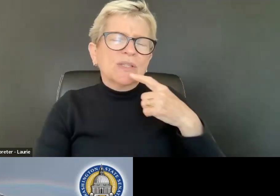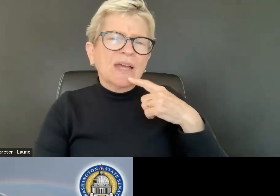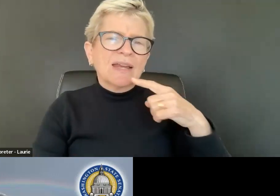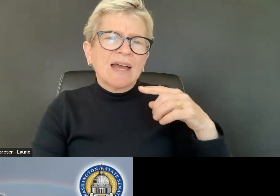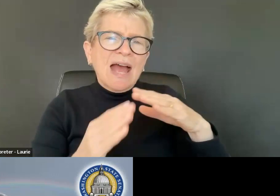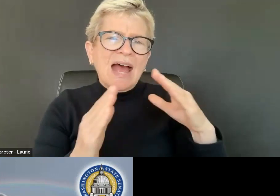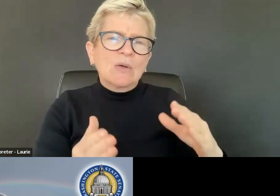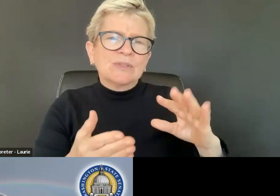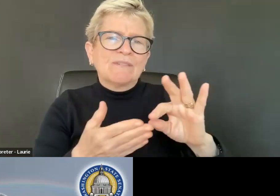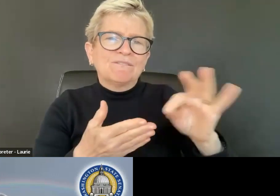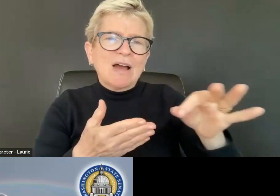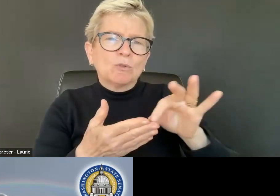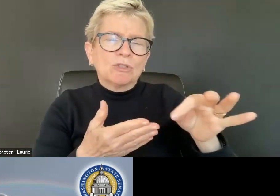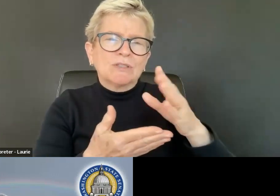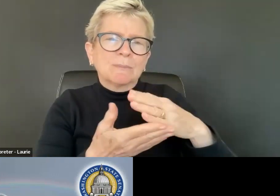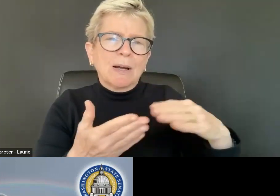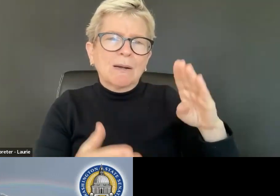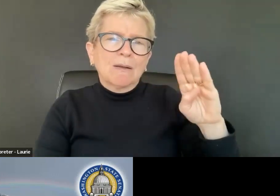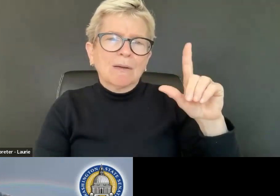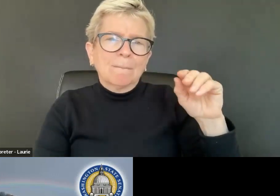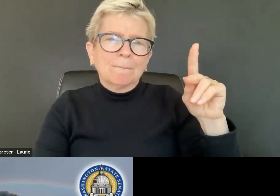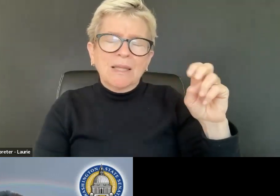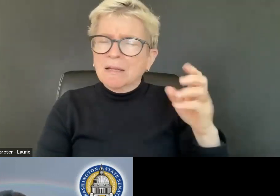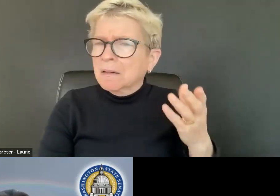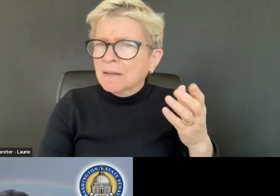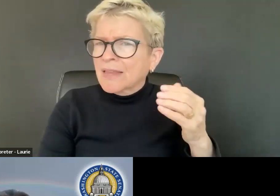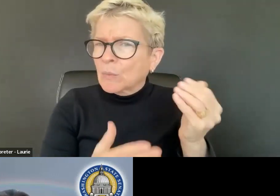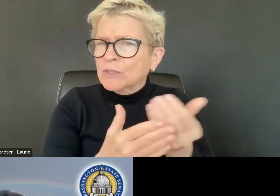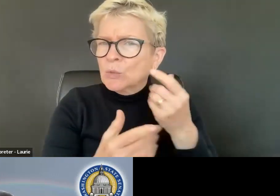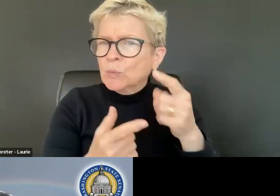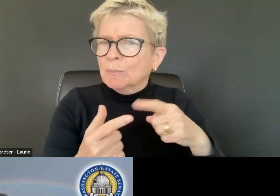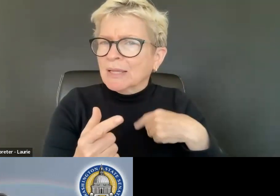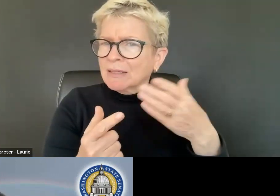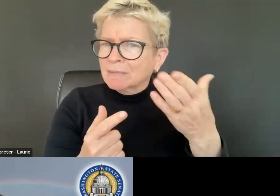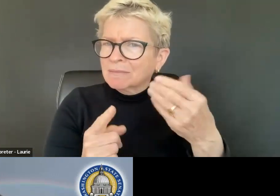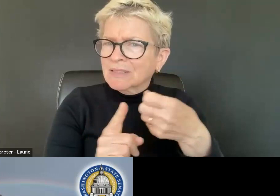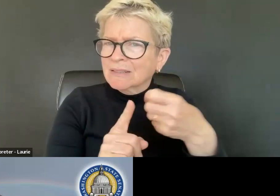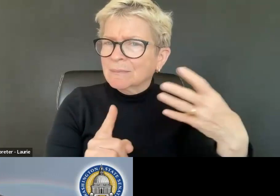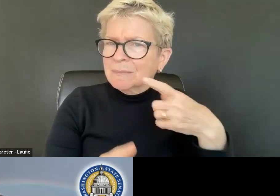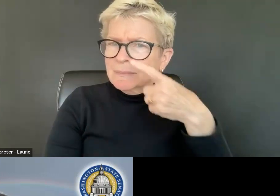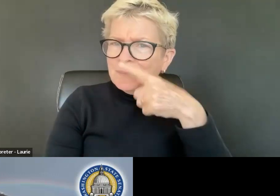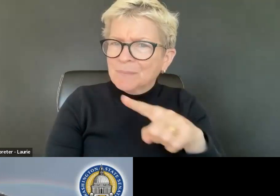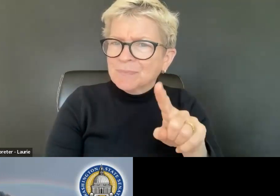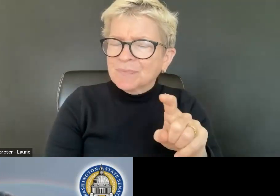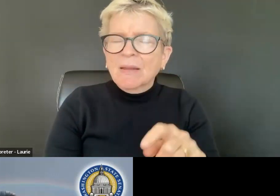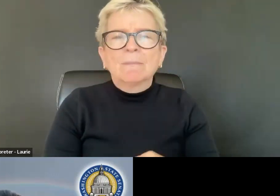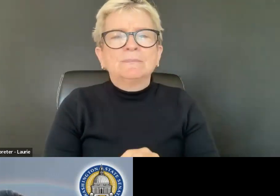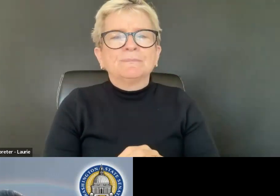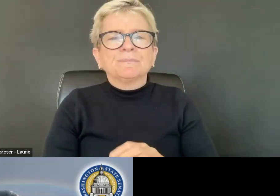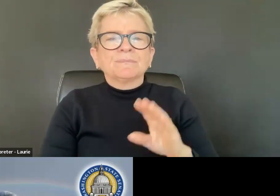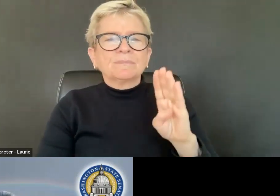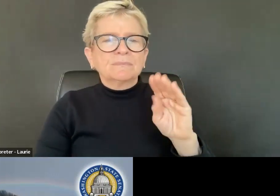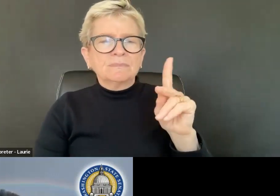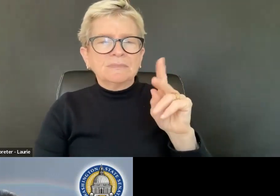wasn't familiar with that part of the legislation. Could you talk about that a little bit more, please? Sure. So, and I just mentioned Blake because, of